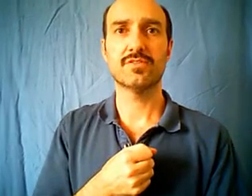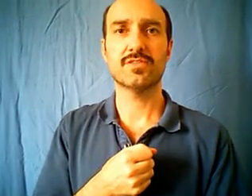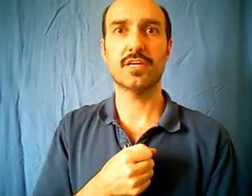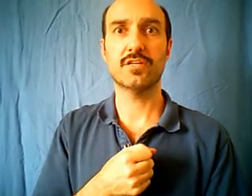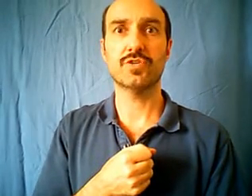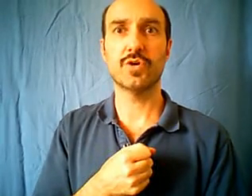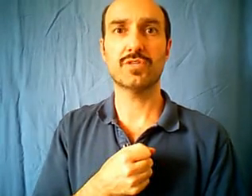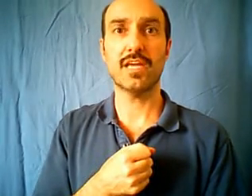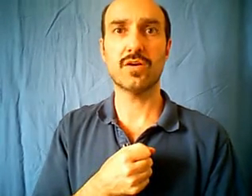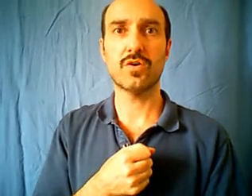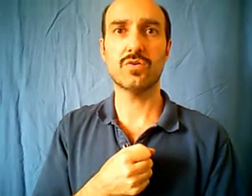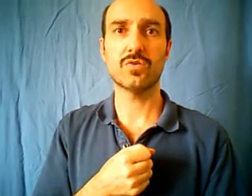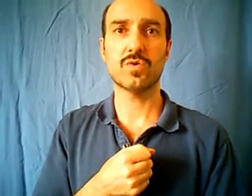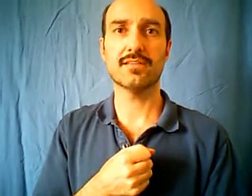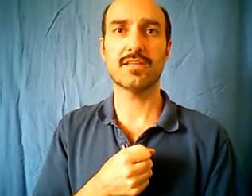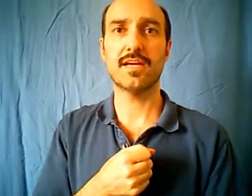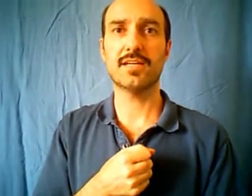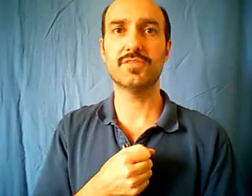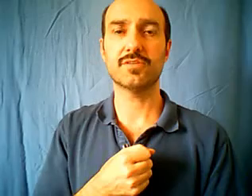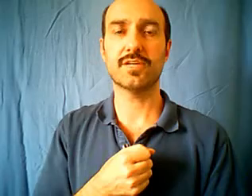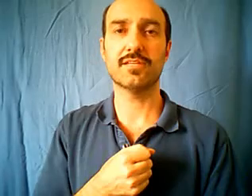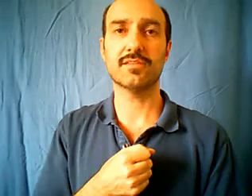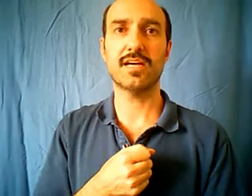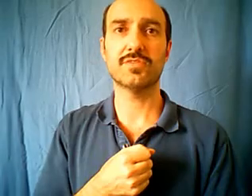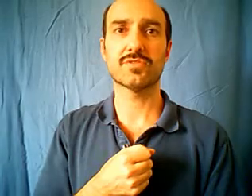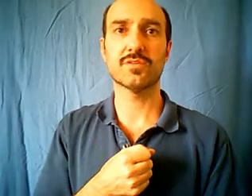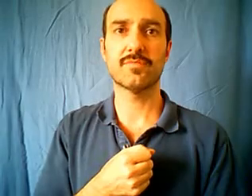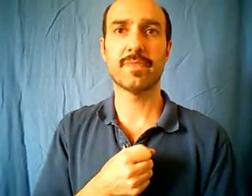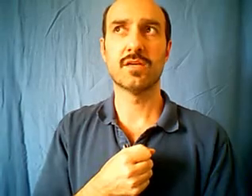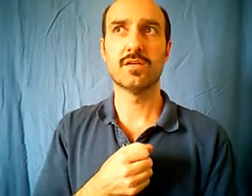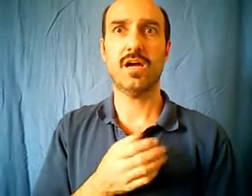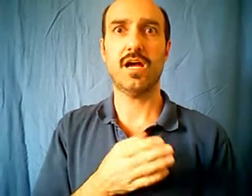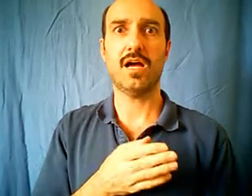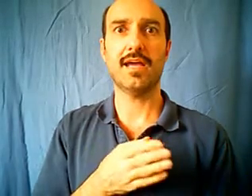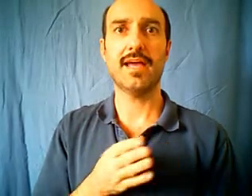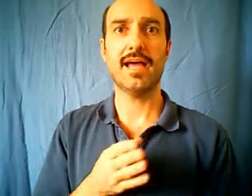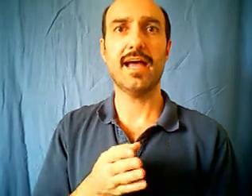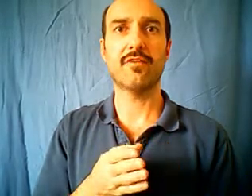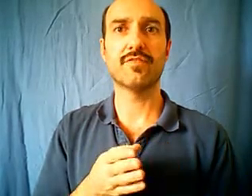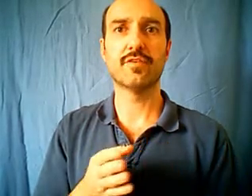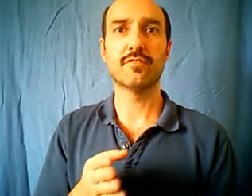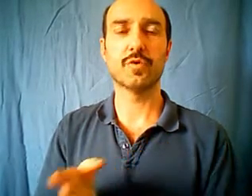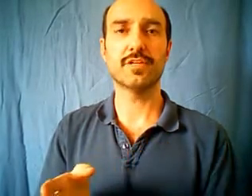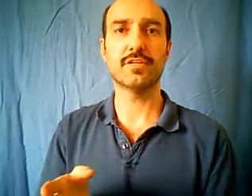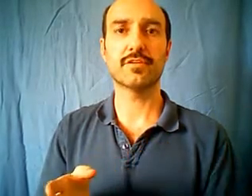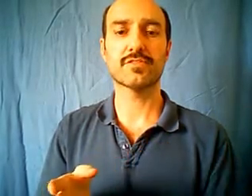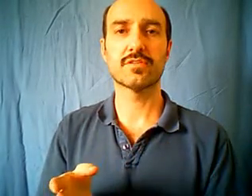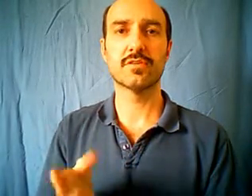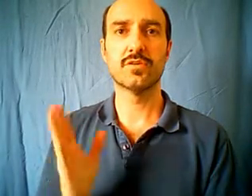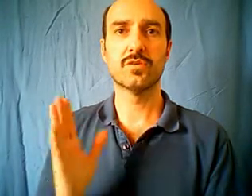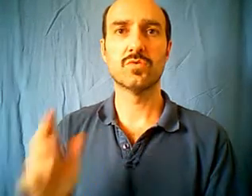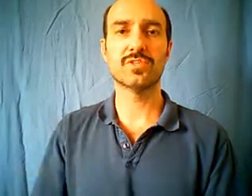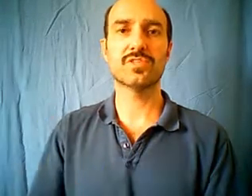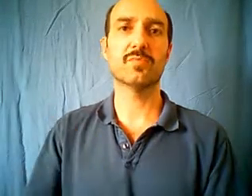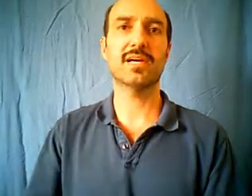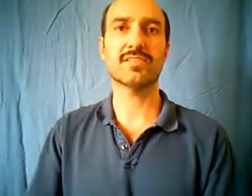say, yo tengo 40 años. I have 40 years. Which is the best?